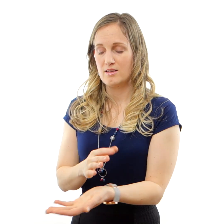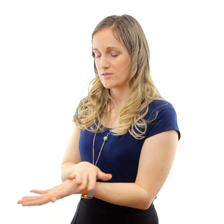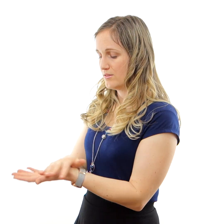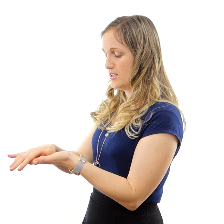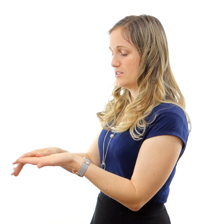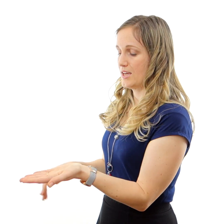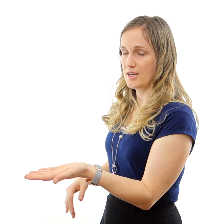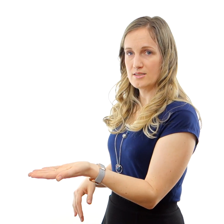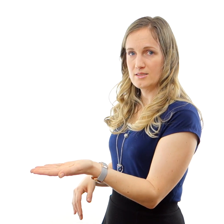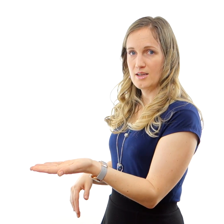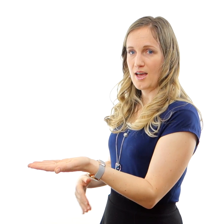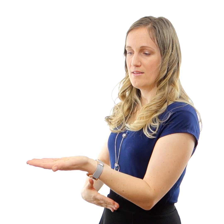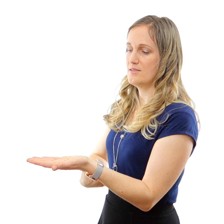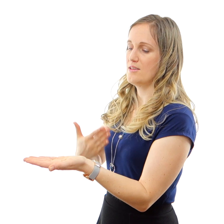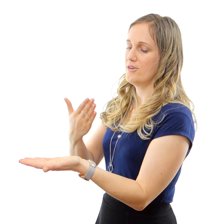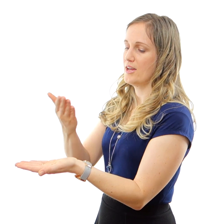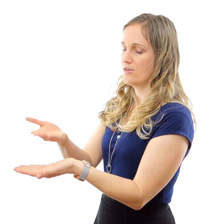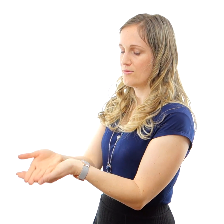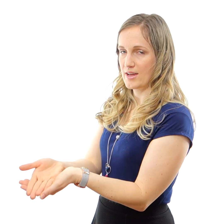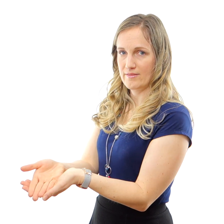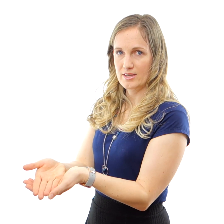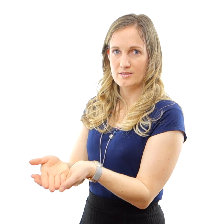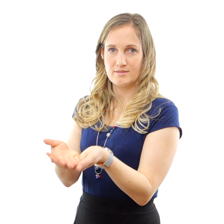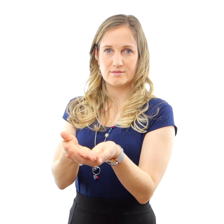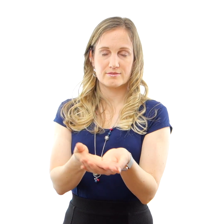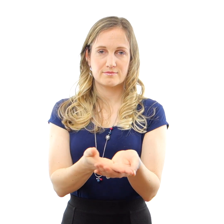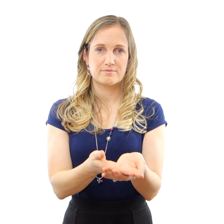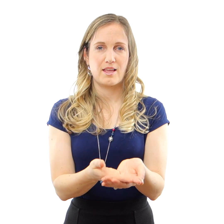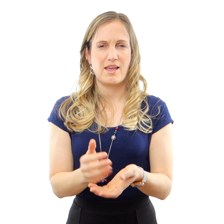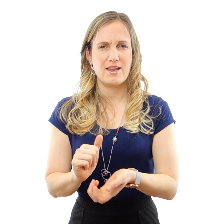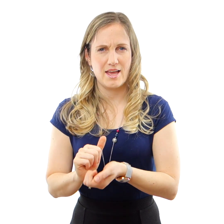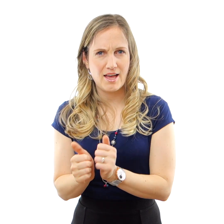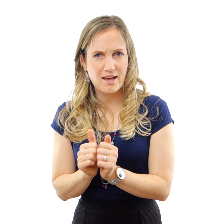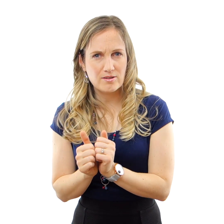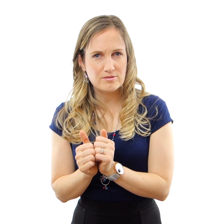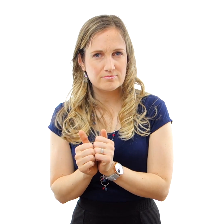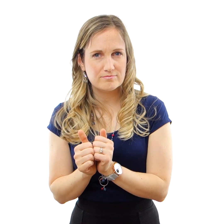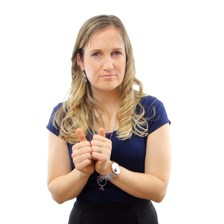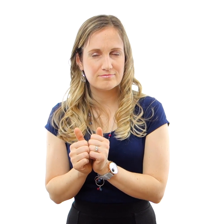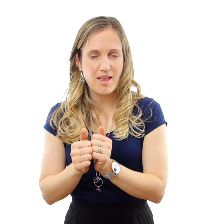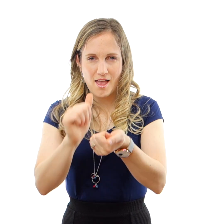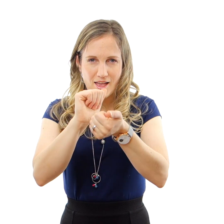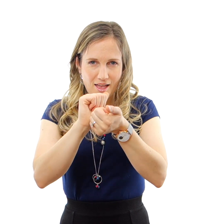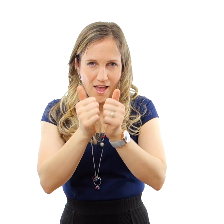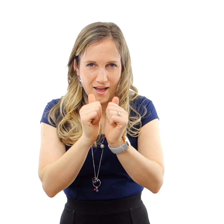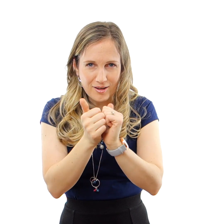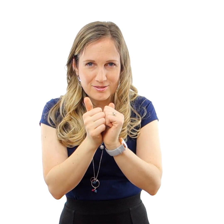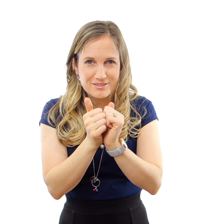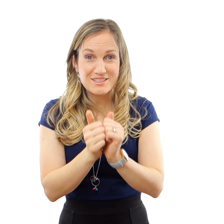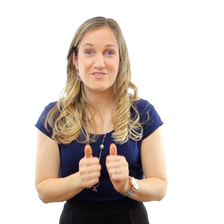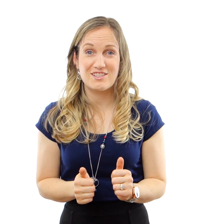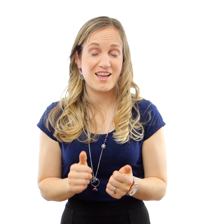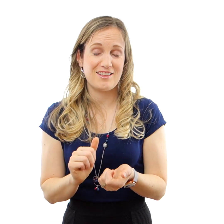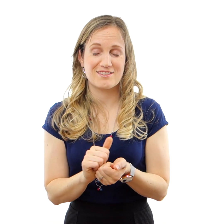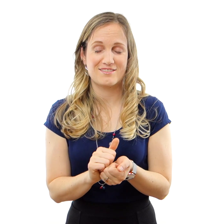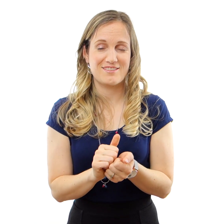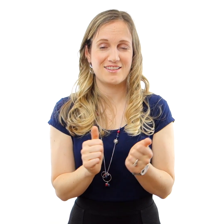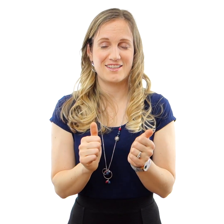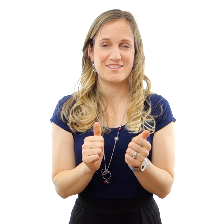So this hand has another hand arriving. And how? How? This is fun. I like